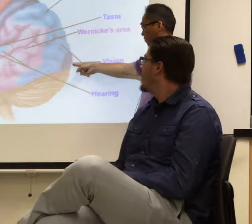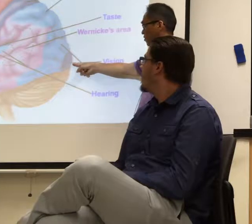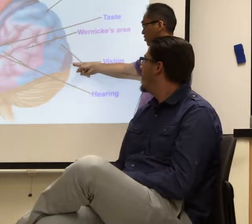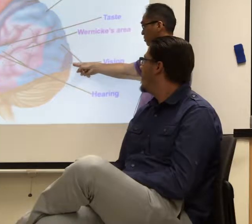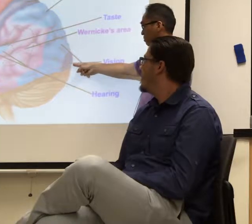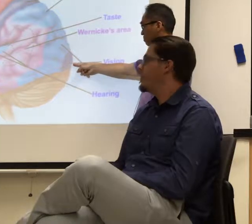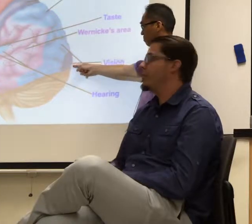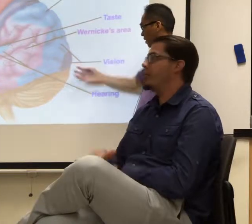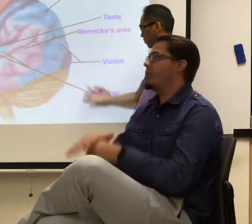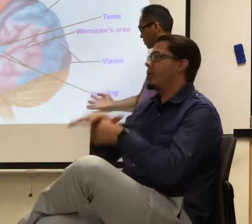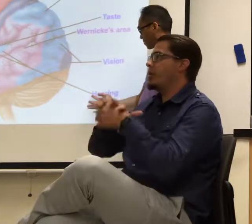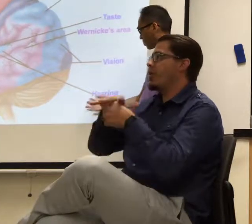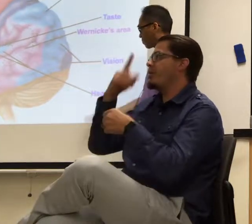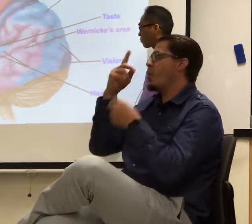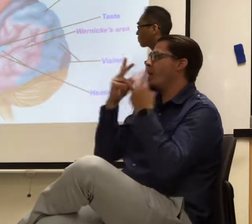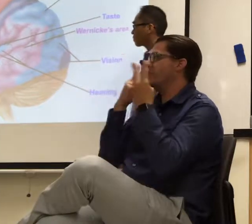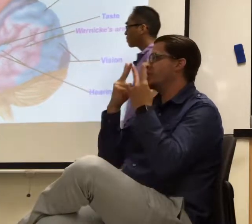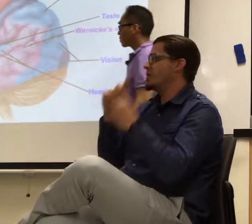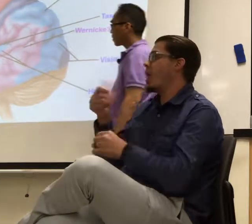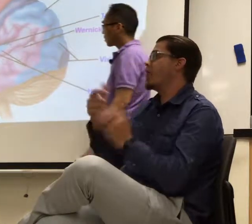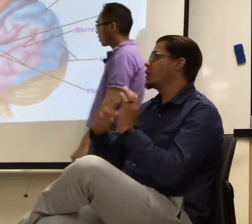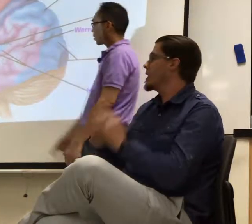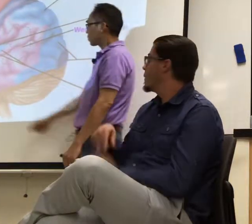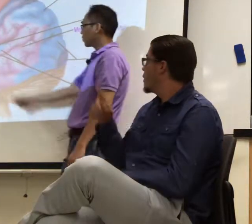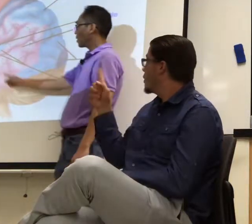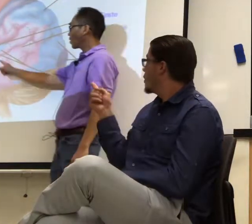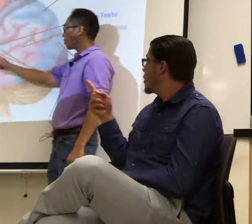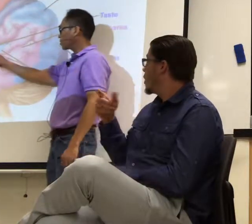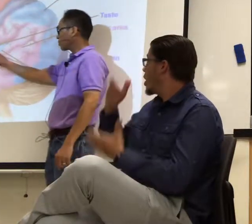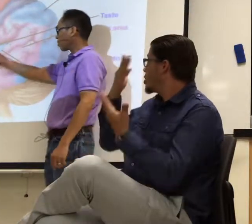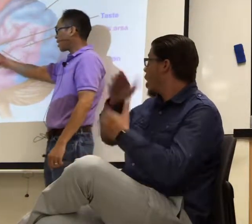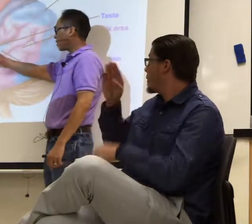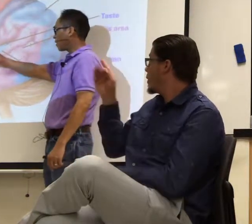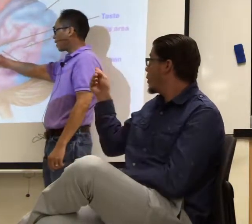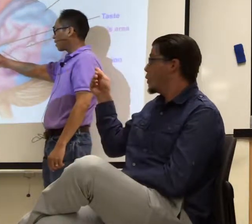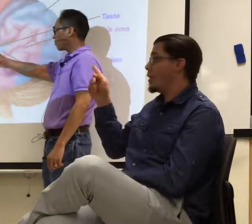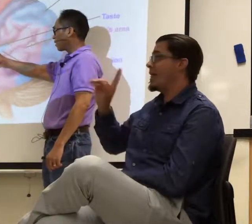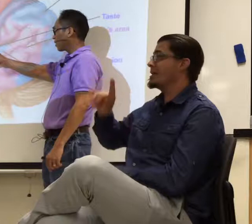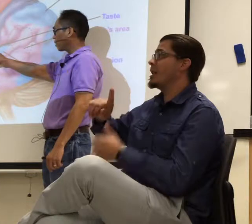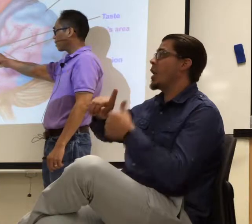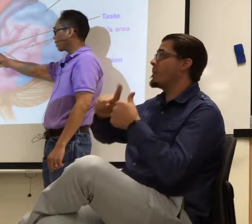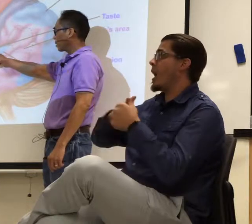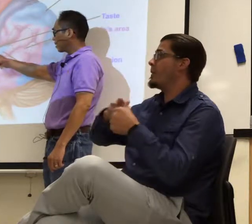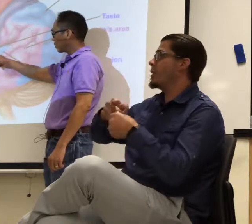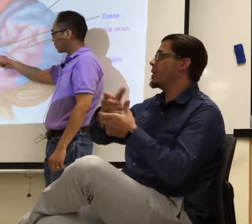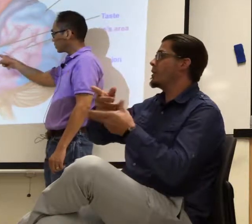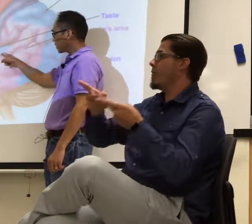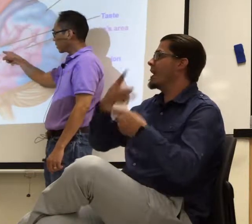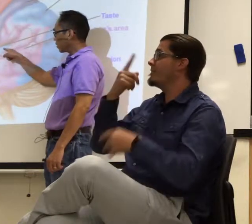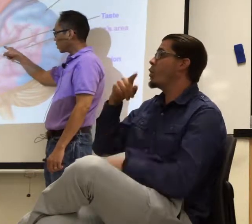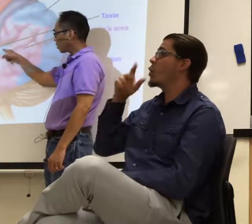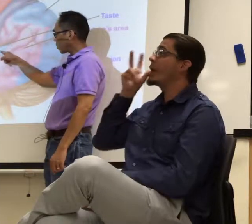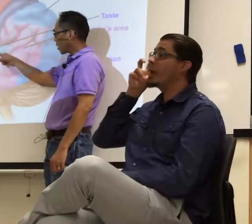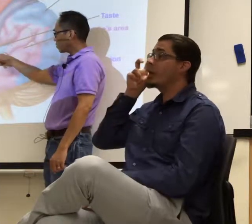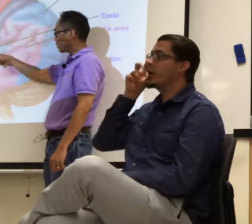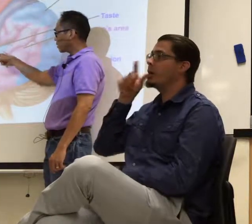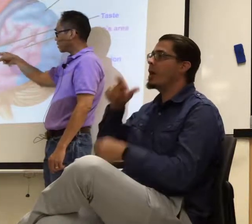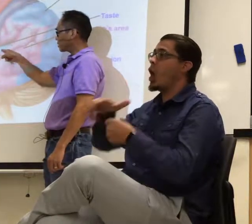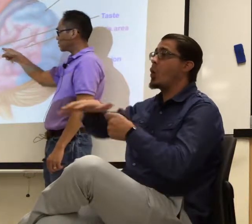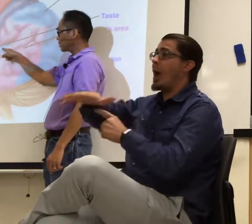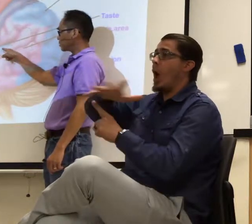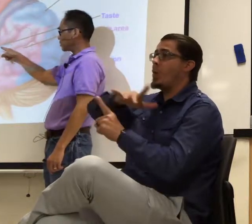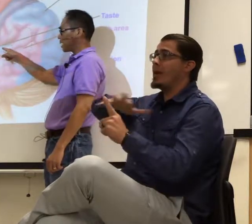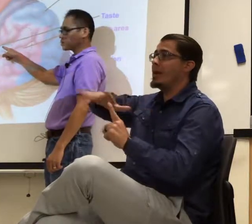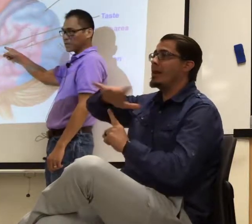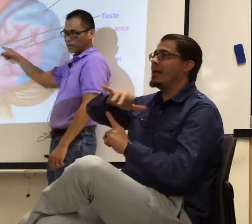for vision. Another example. The dark blue here is the primary area for hearing, but this area around it